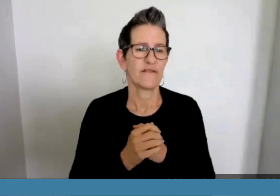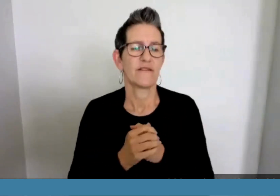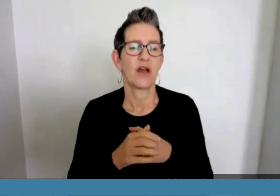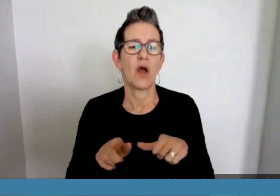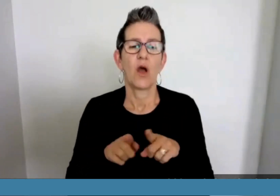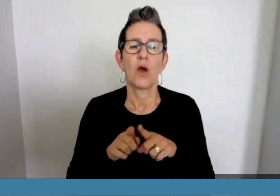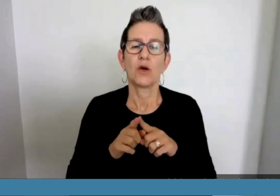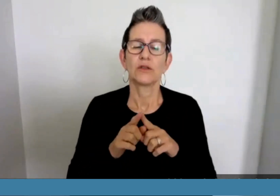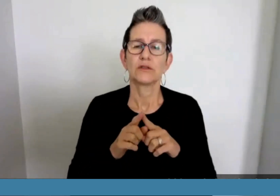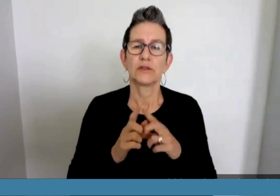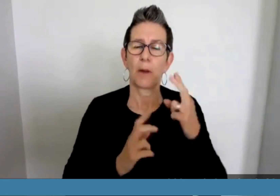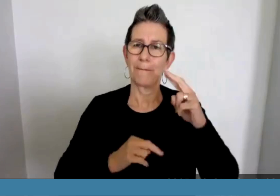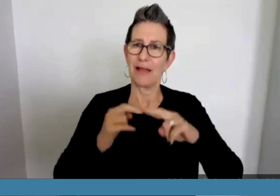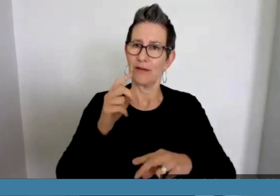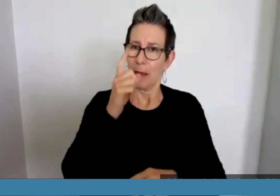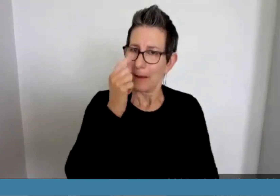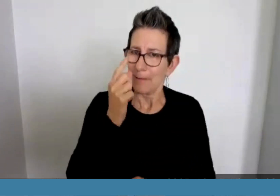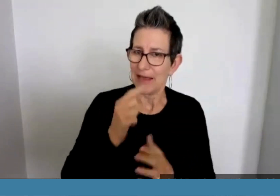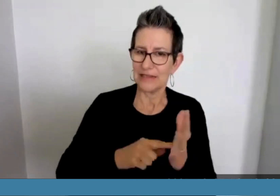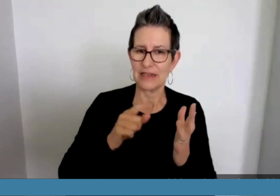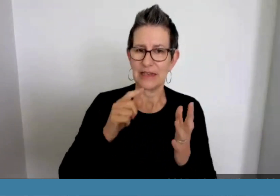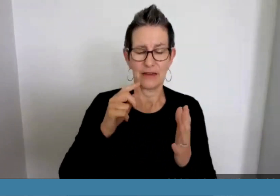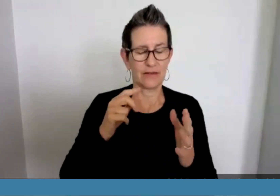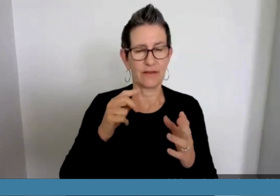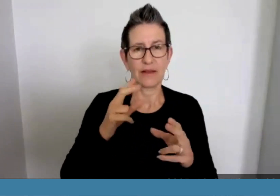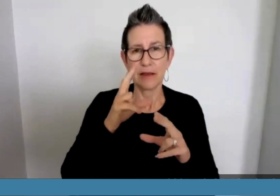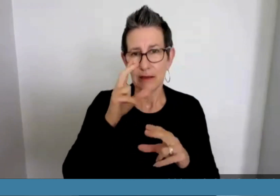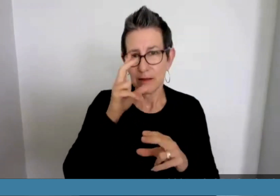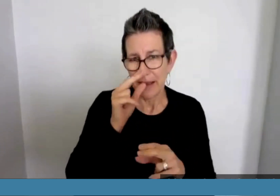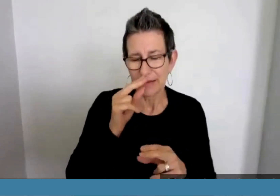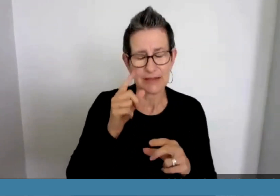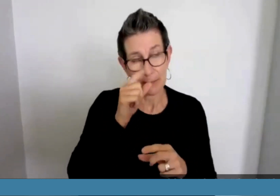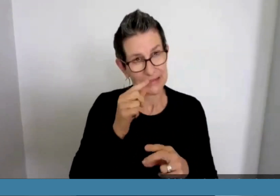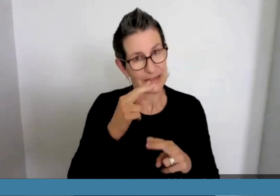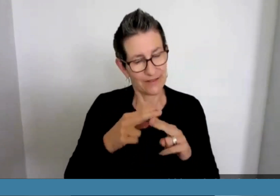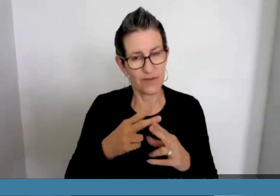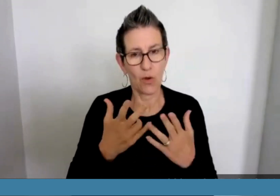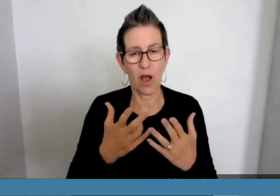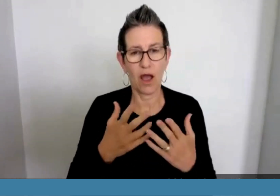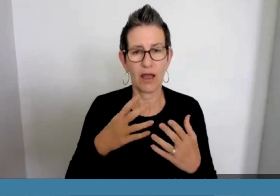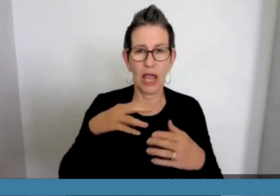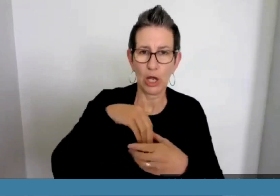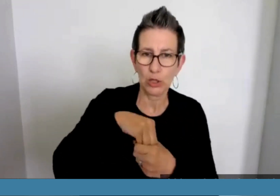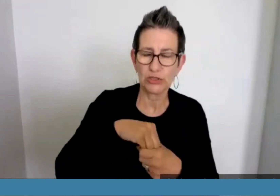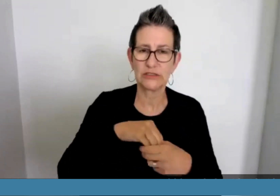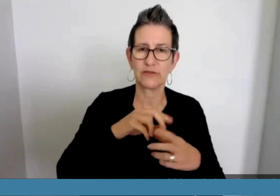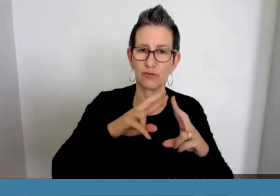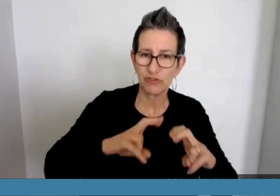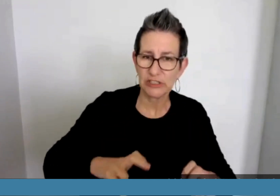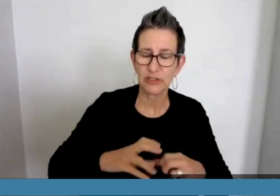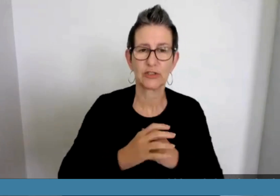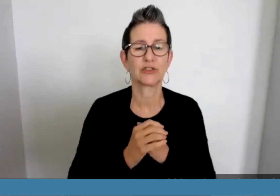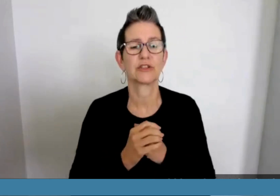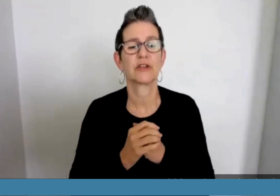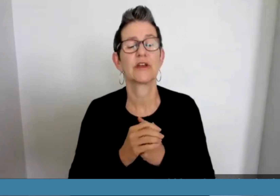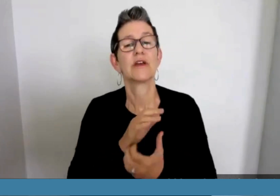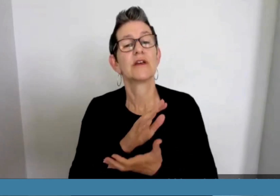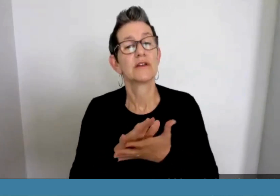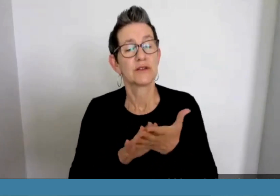inclusive research, this means not just conducting research about people with disability, but empowering people